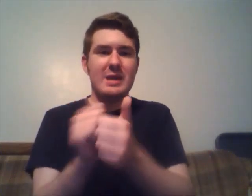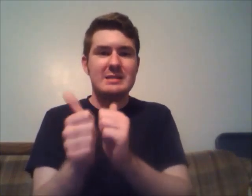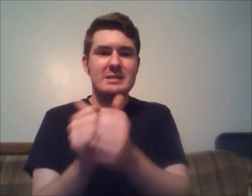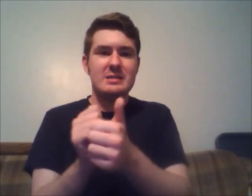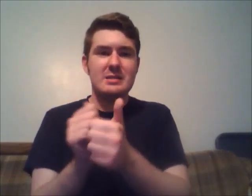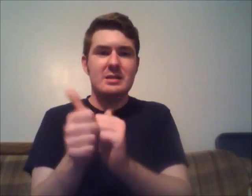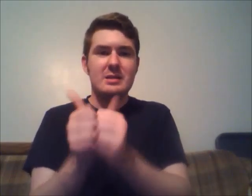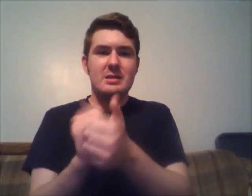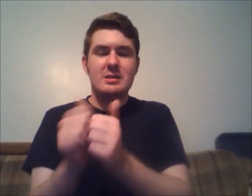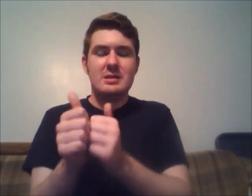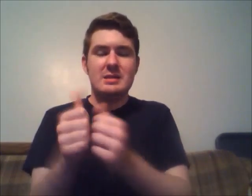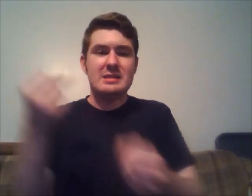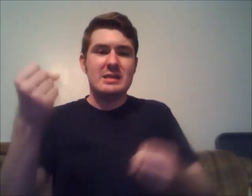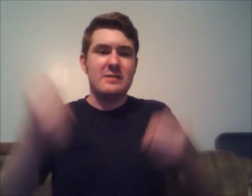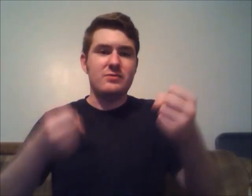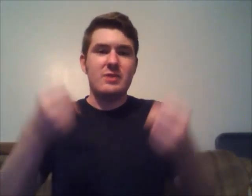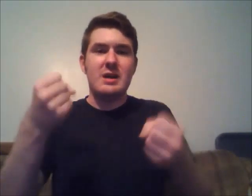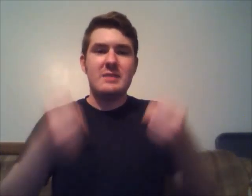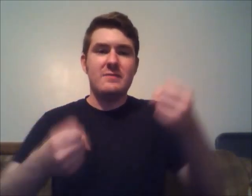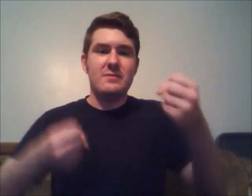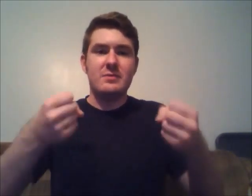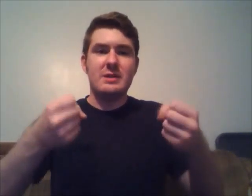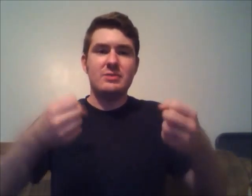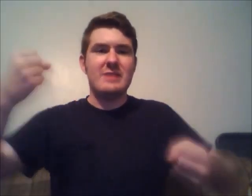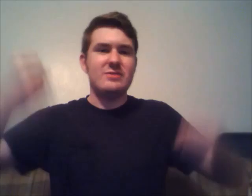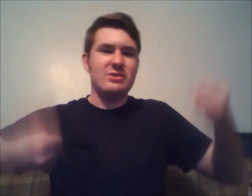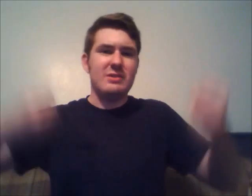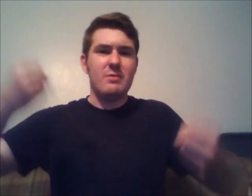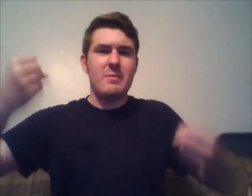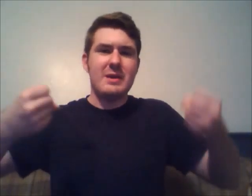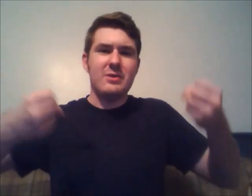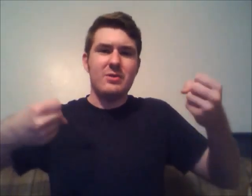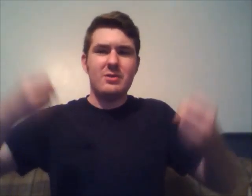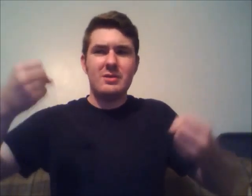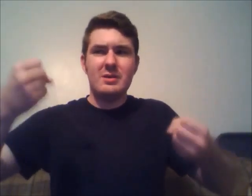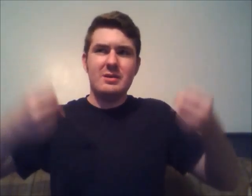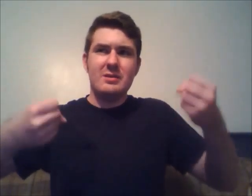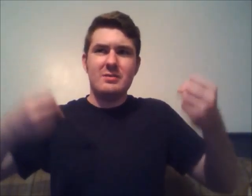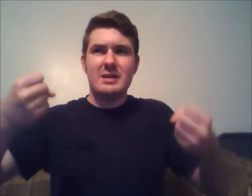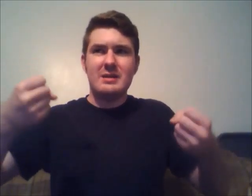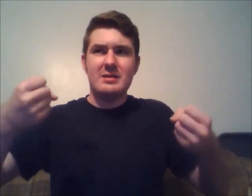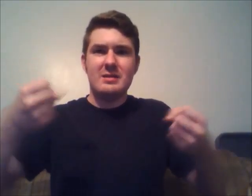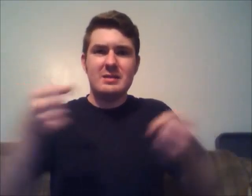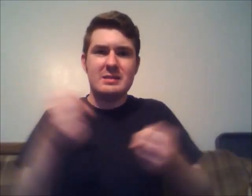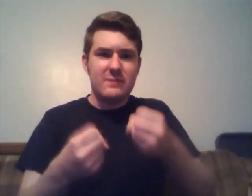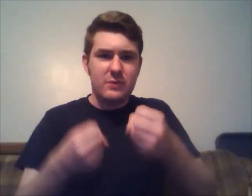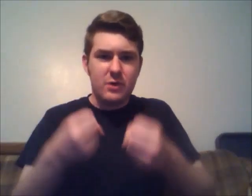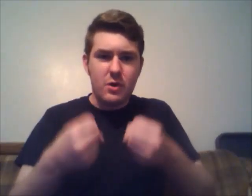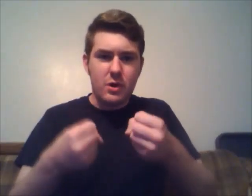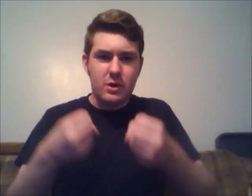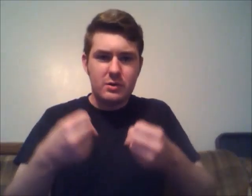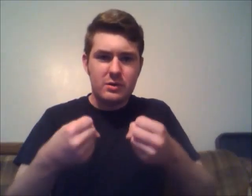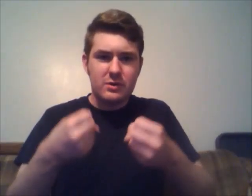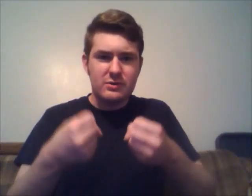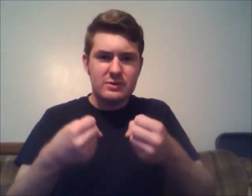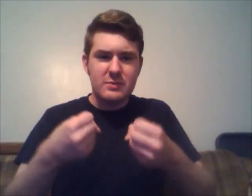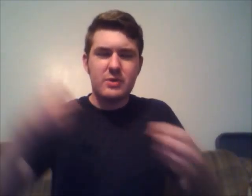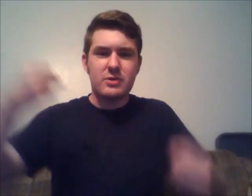race. This is a sign for drive, right? Drive's generally a little bigger, right? This is a sign for car. Car's a little smaller.